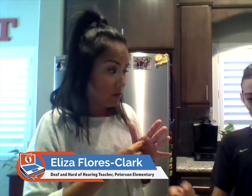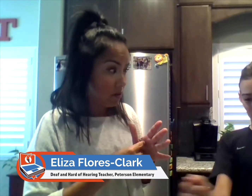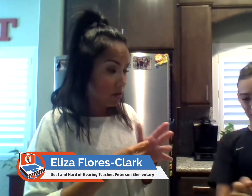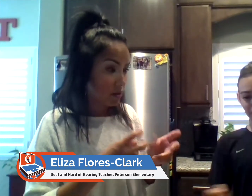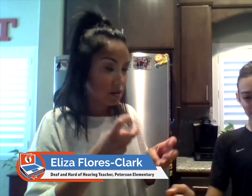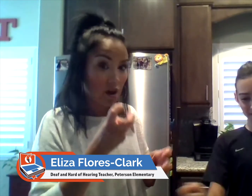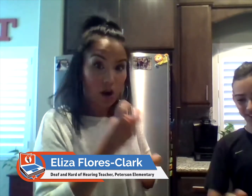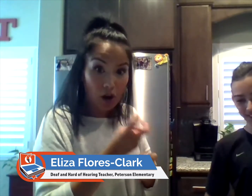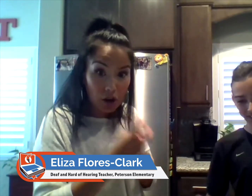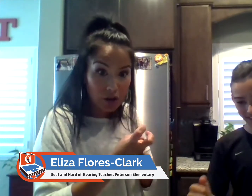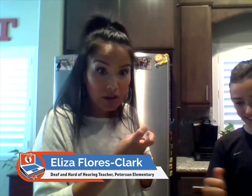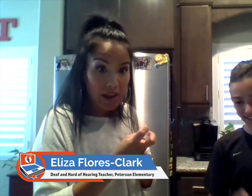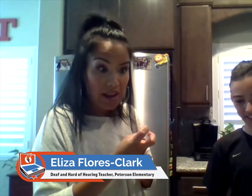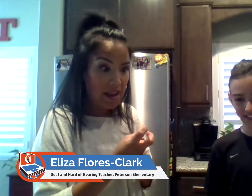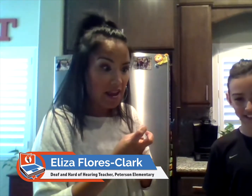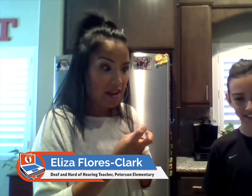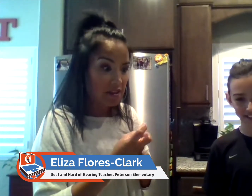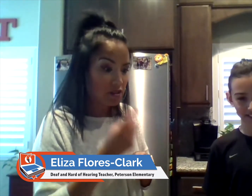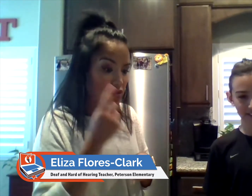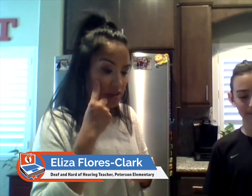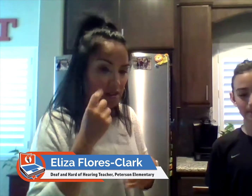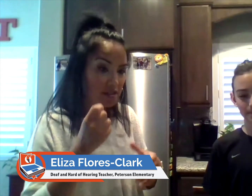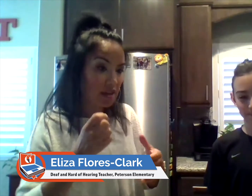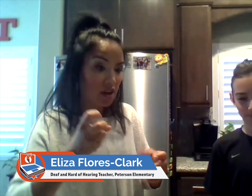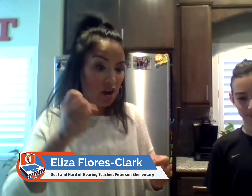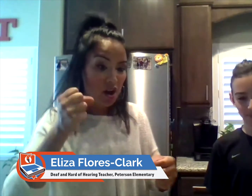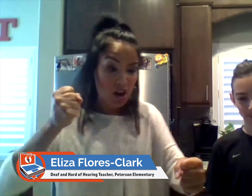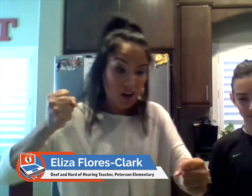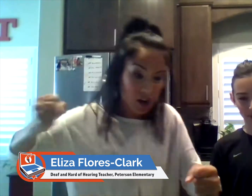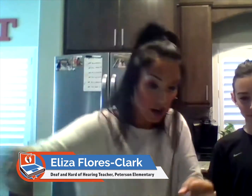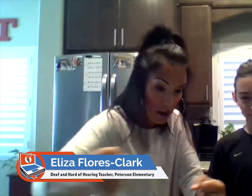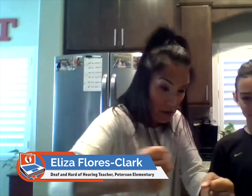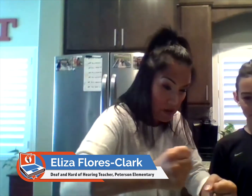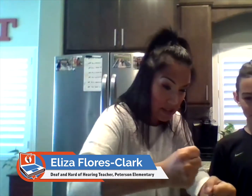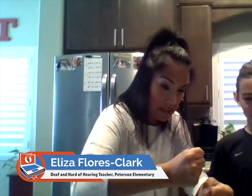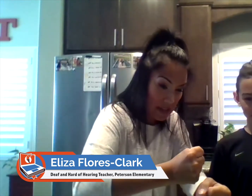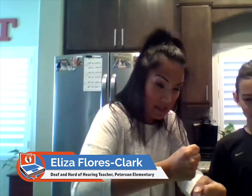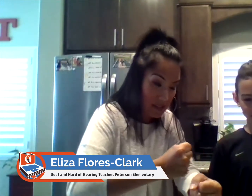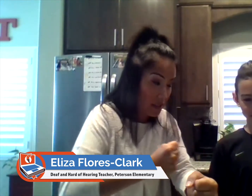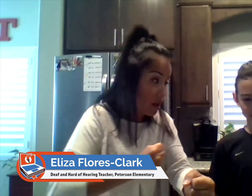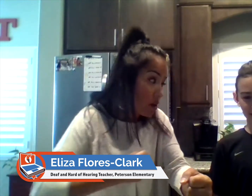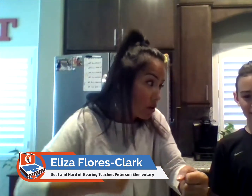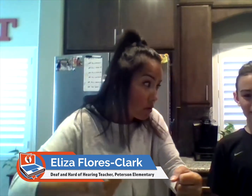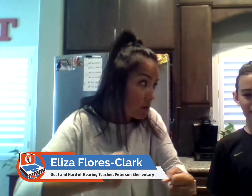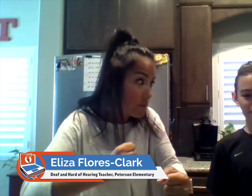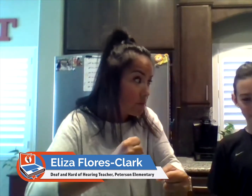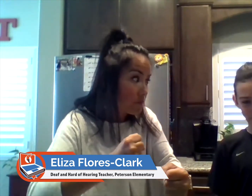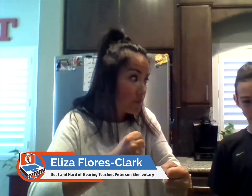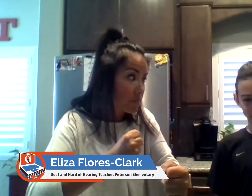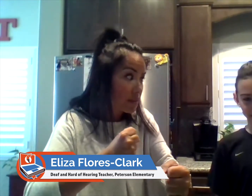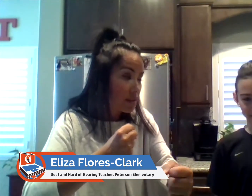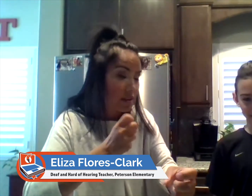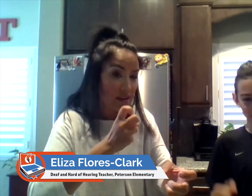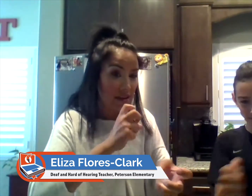hard. Hard? And do you think it's like hard, but it's like slow? Like roughly, kind of